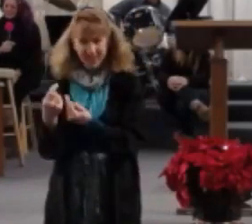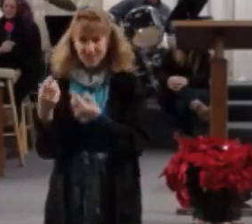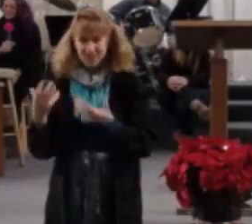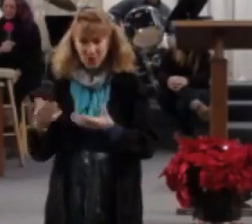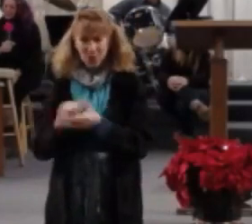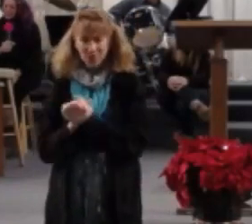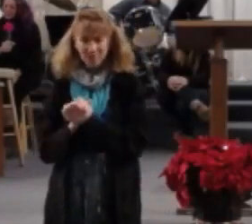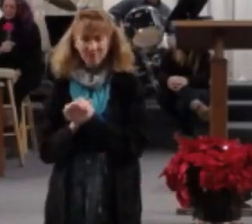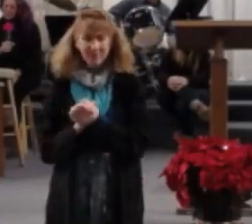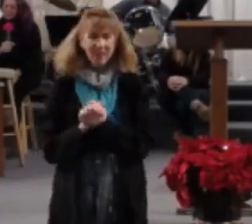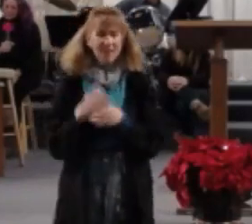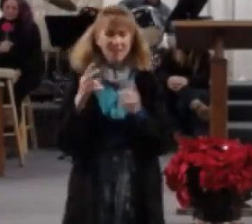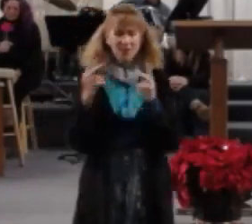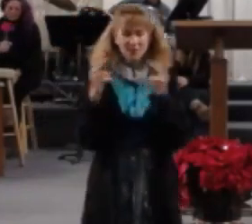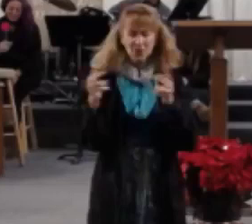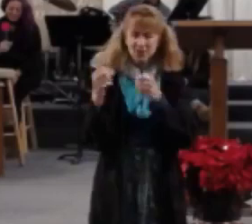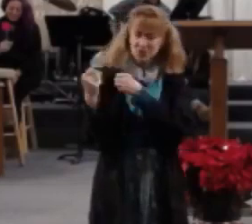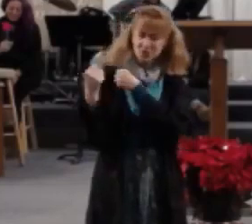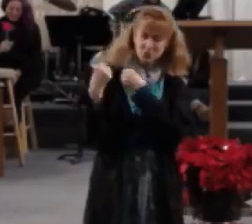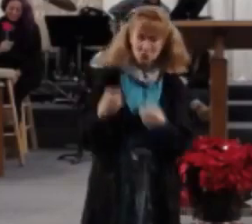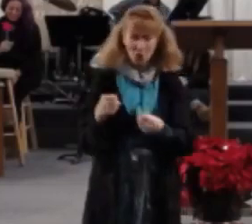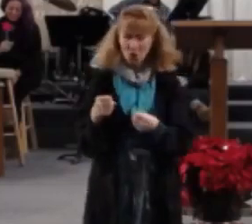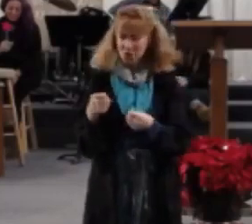she is one of the strongest